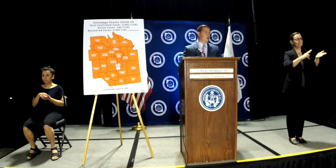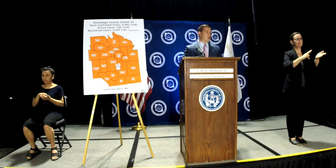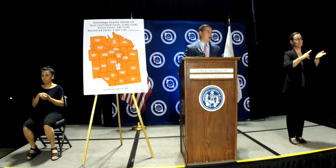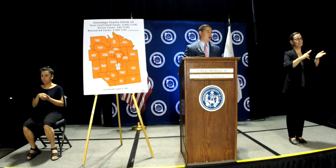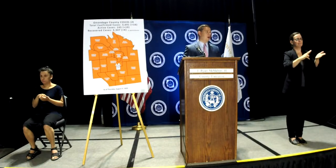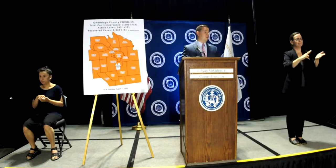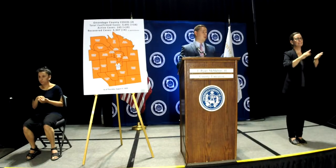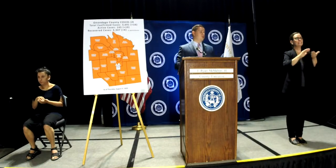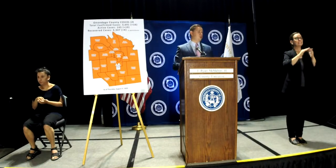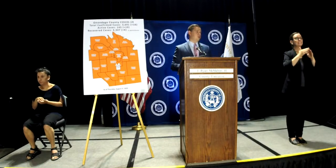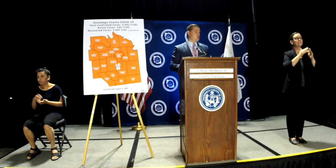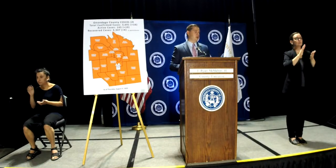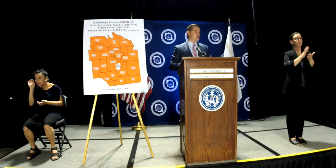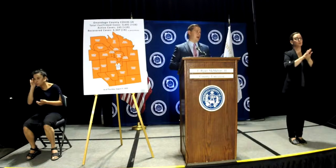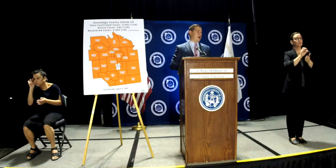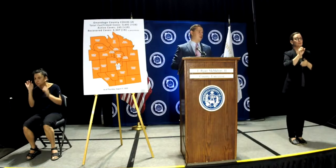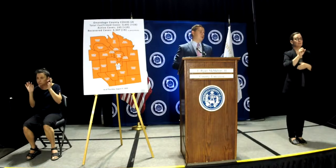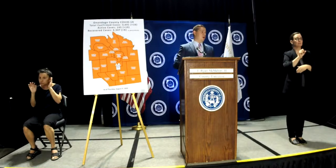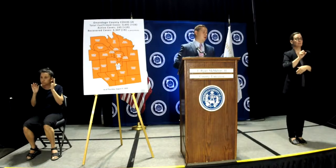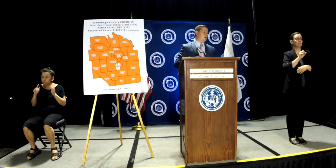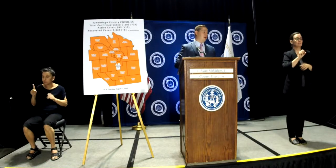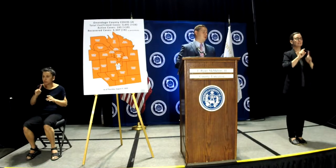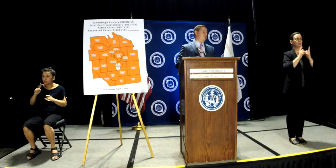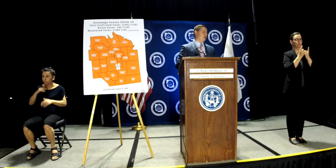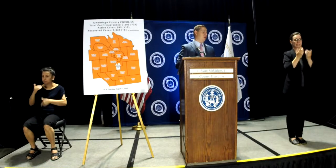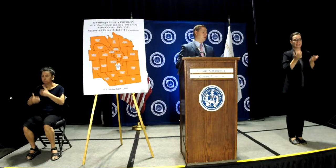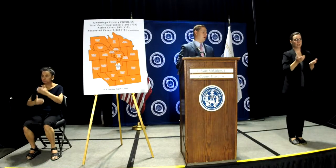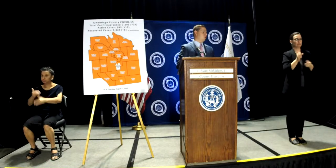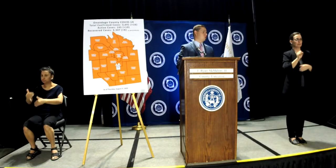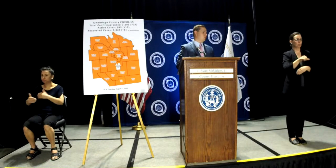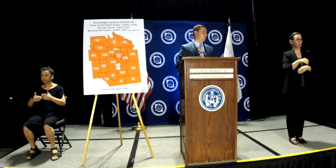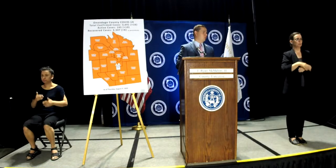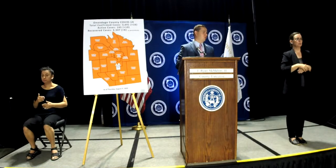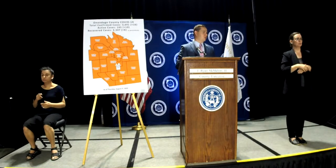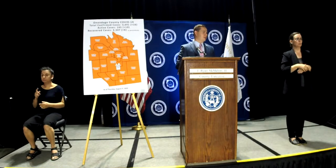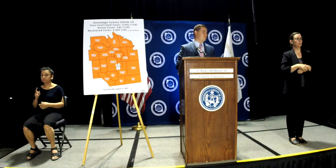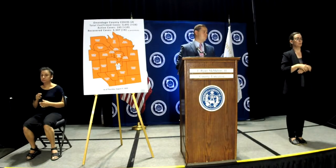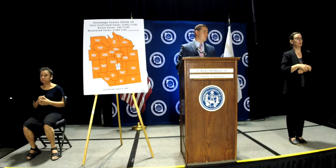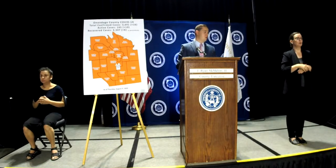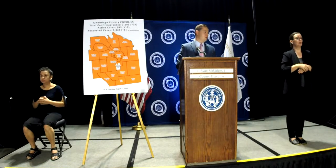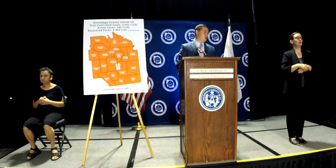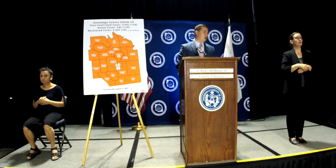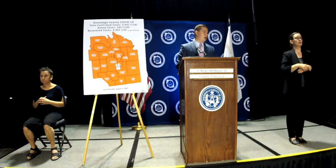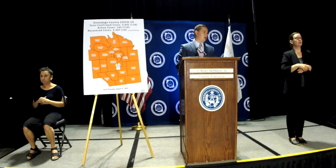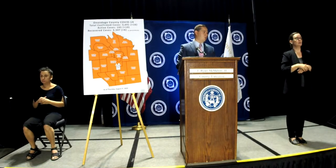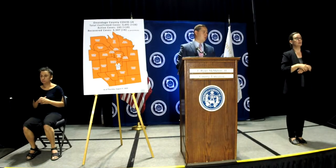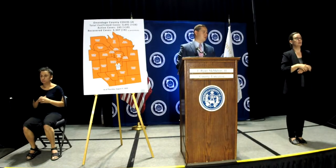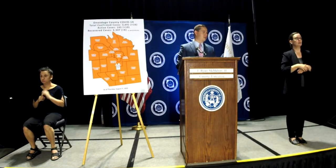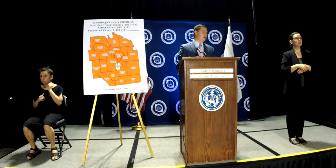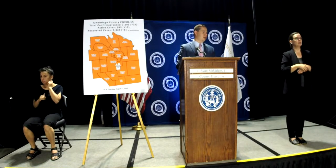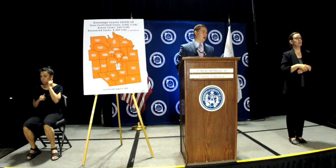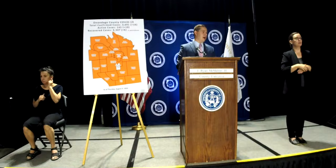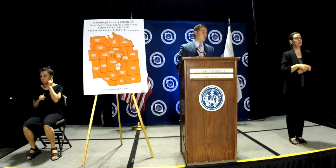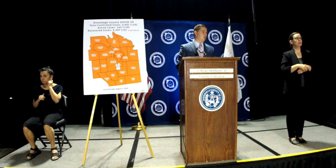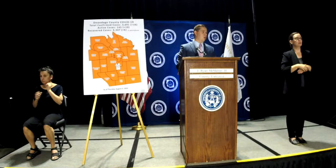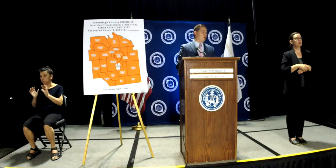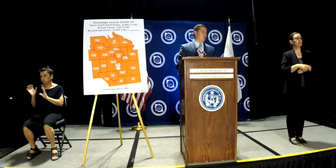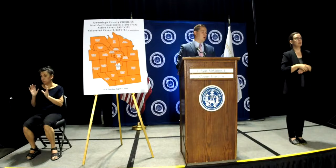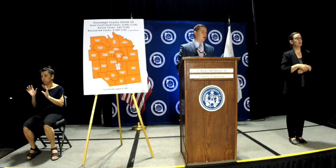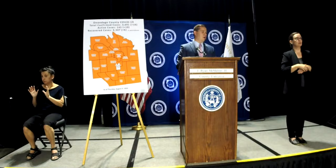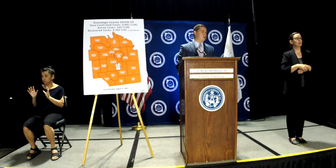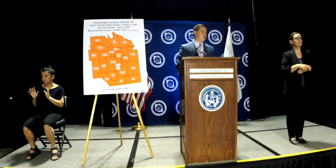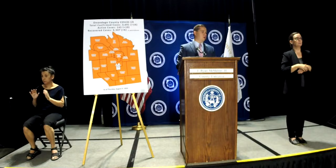there. As soon as we get that done, and if they need council approval, Tim, once they get that,